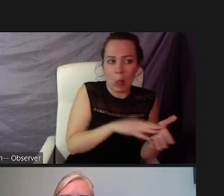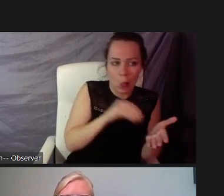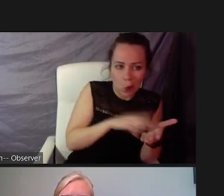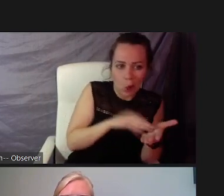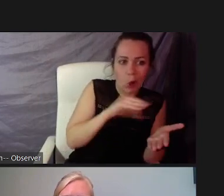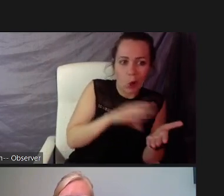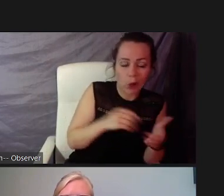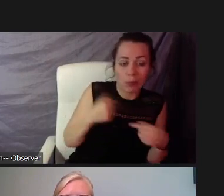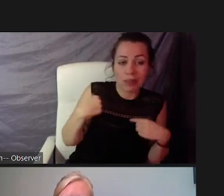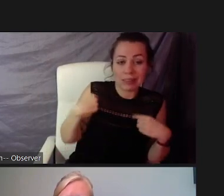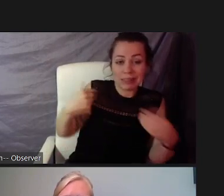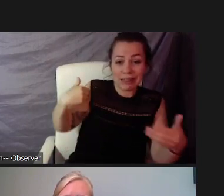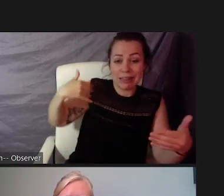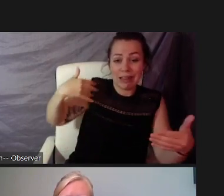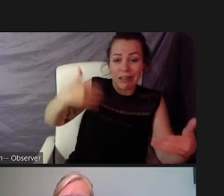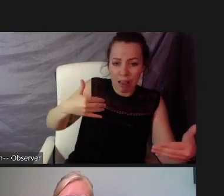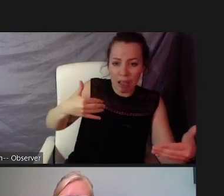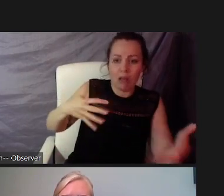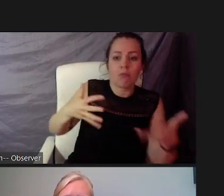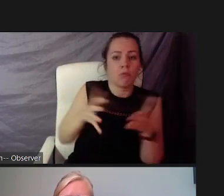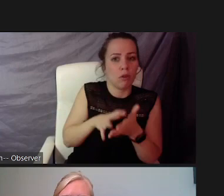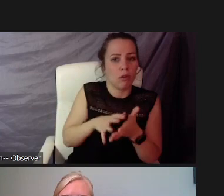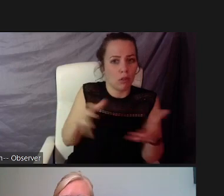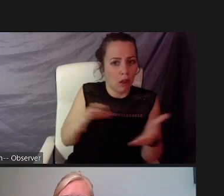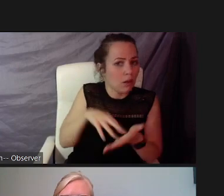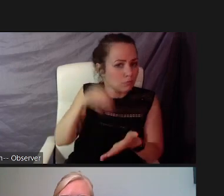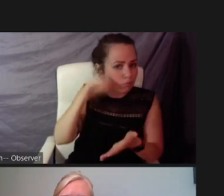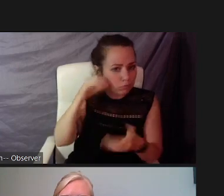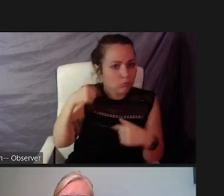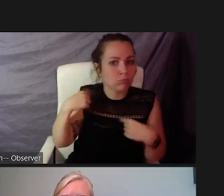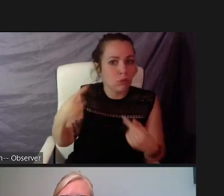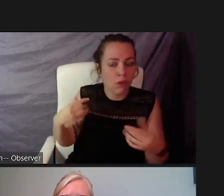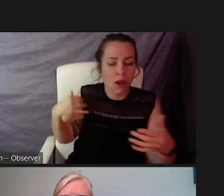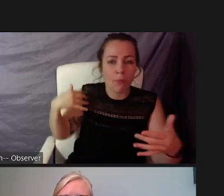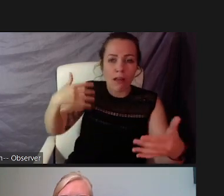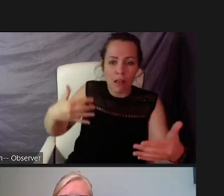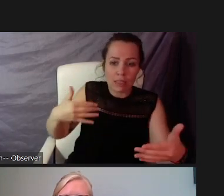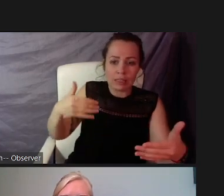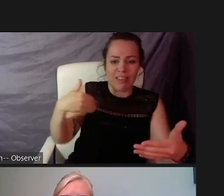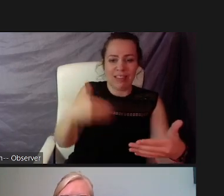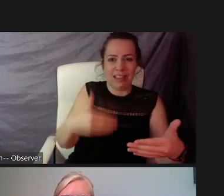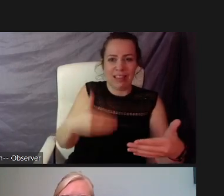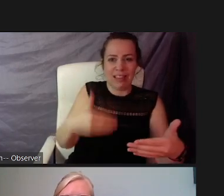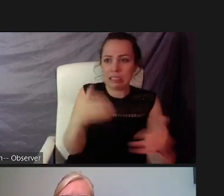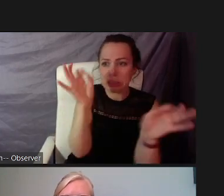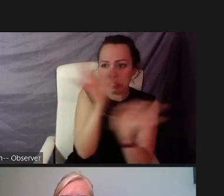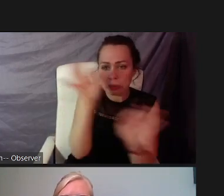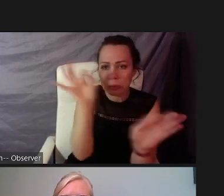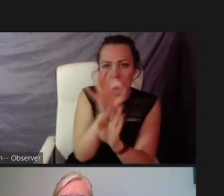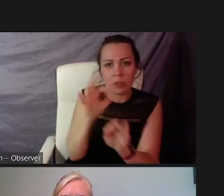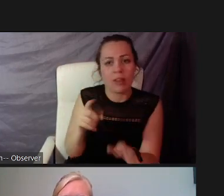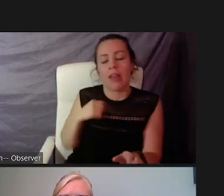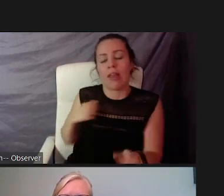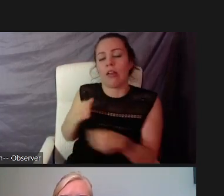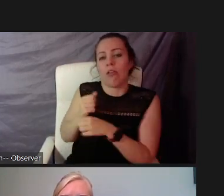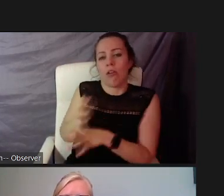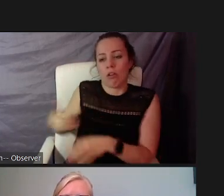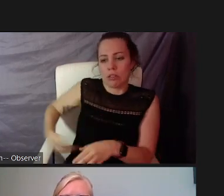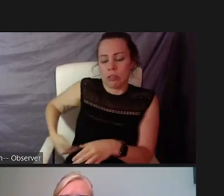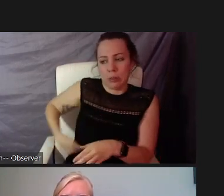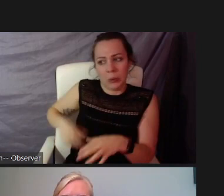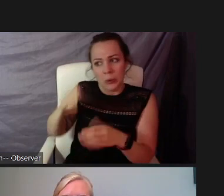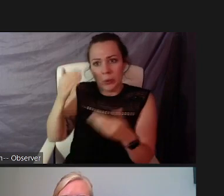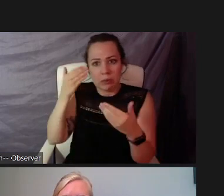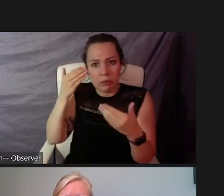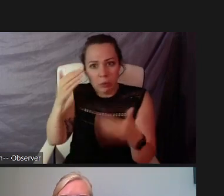has already taken place already to learn about the virus, it naturally can elicit these types of feelings. So you